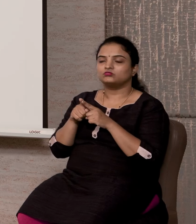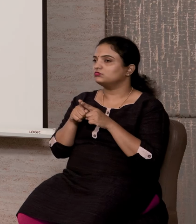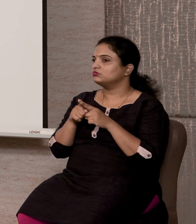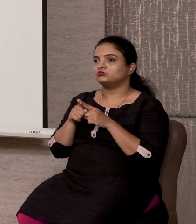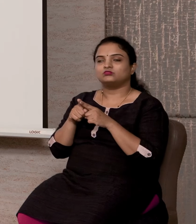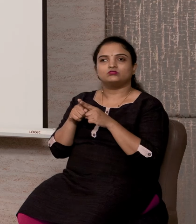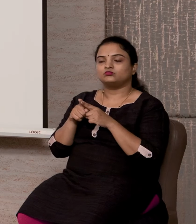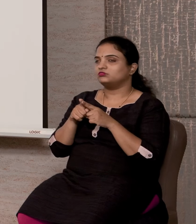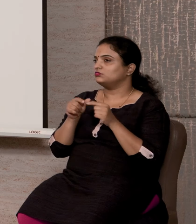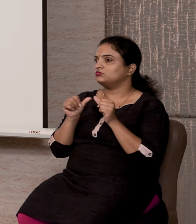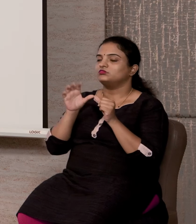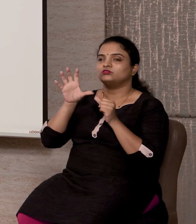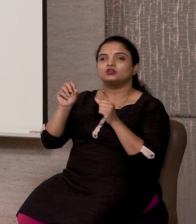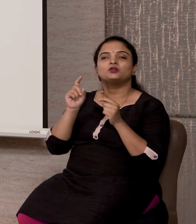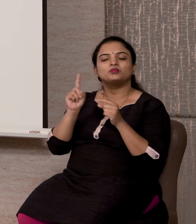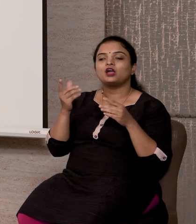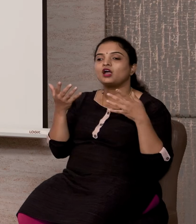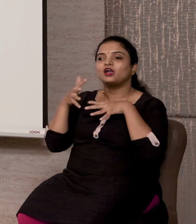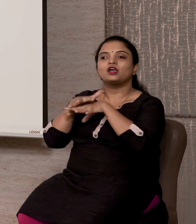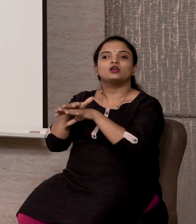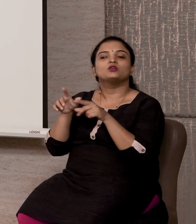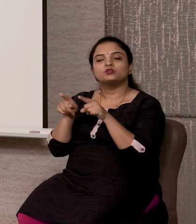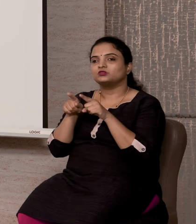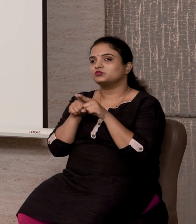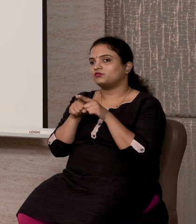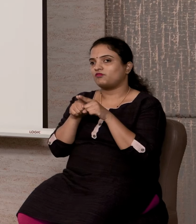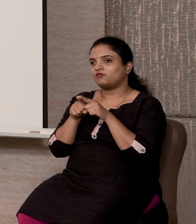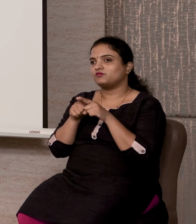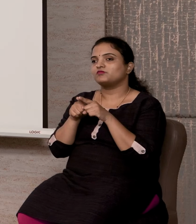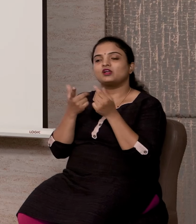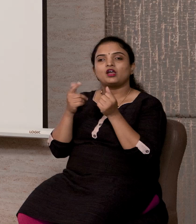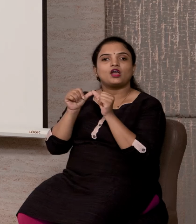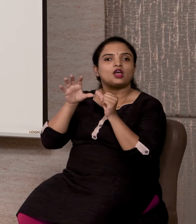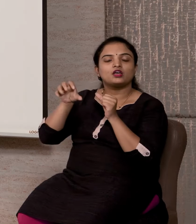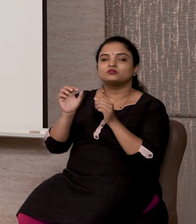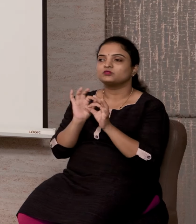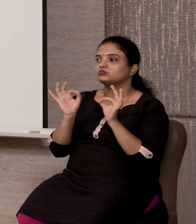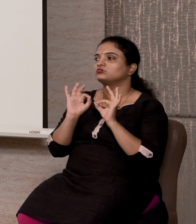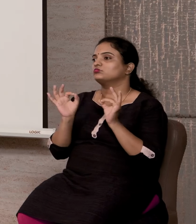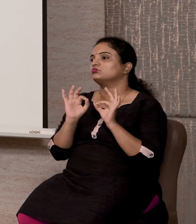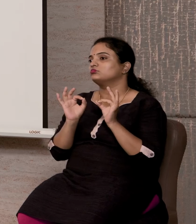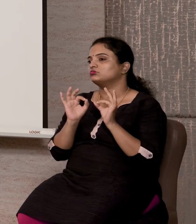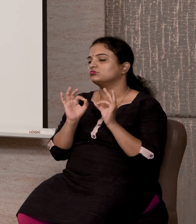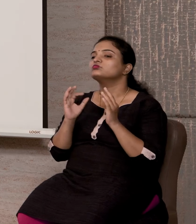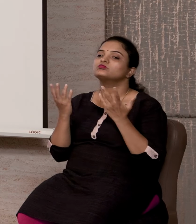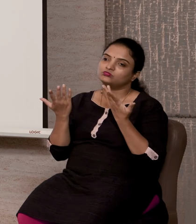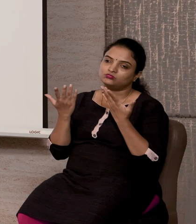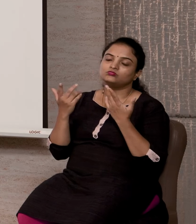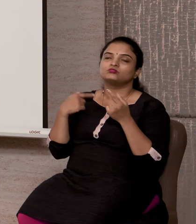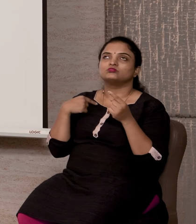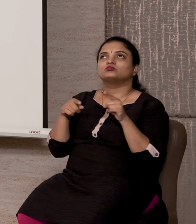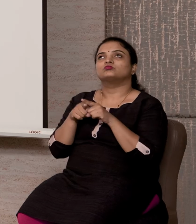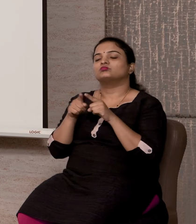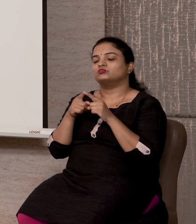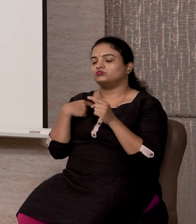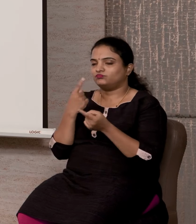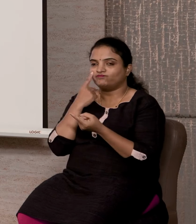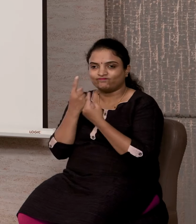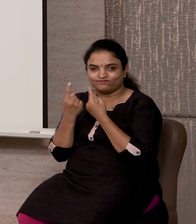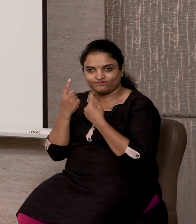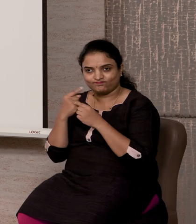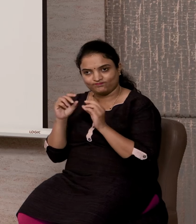bit of mention about inclusive design, but there is nowhere about accessibility. So that is where my investigation